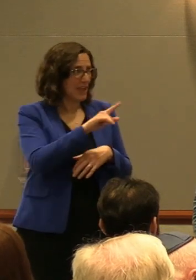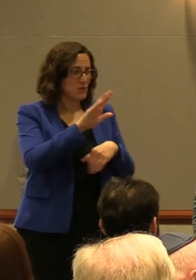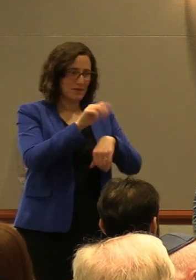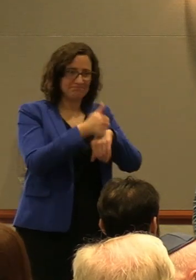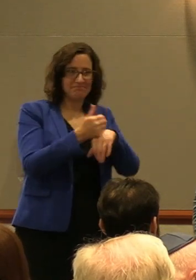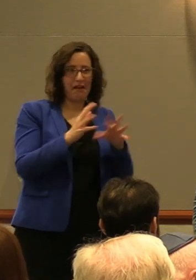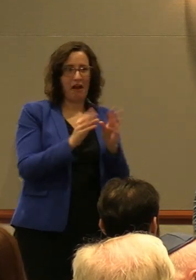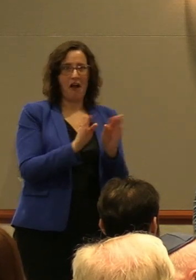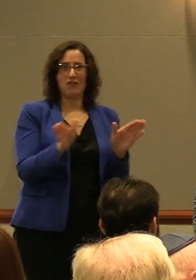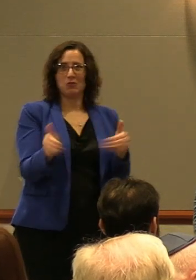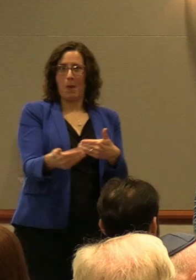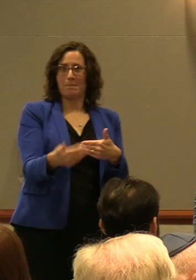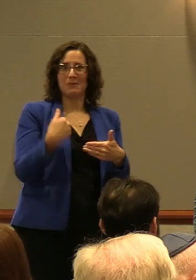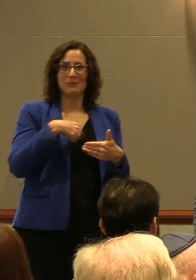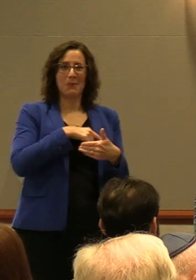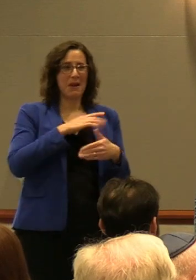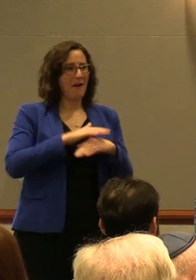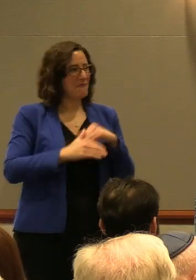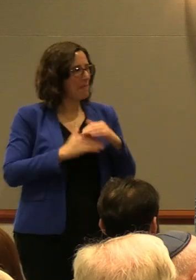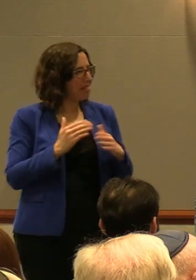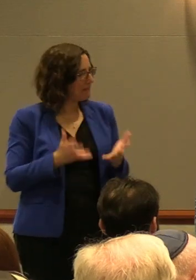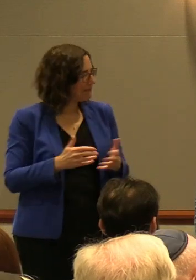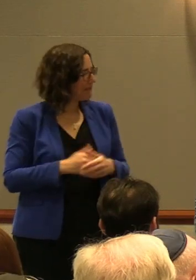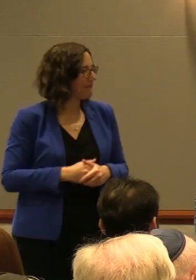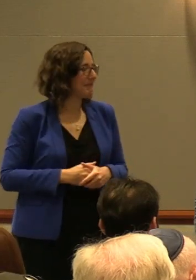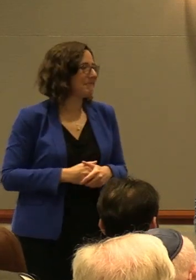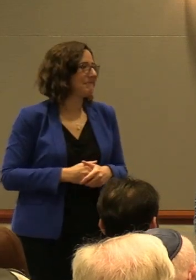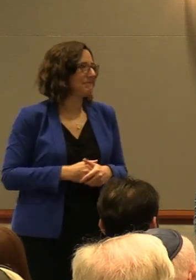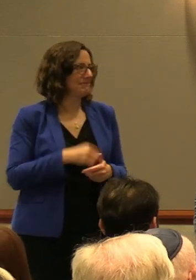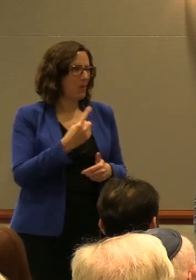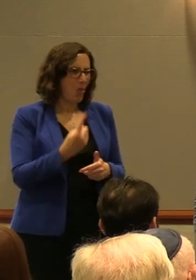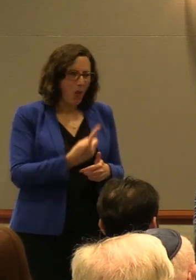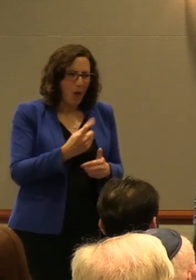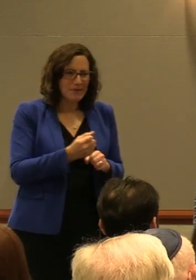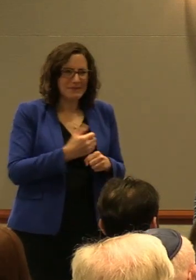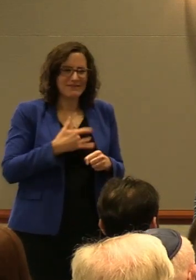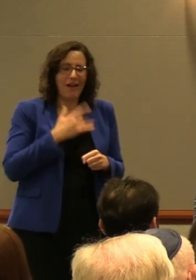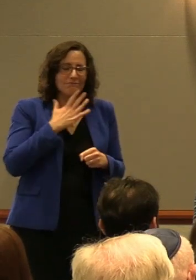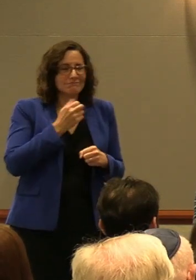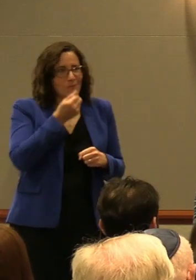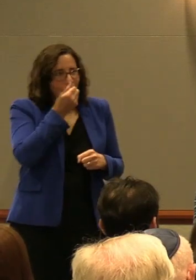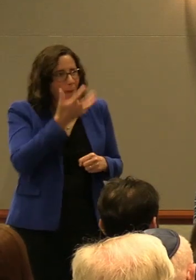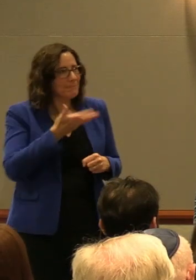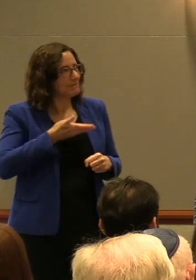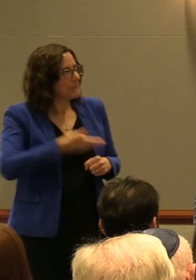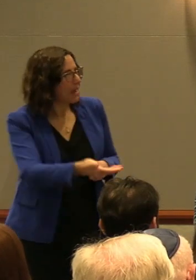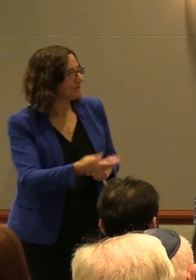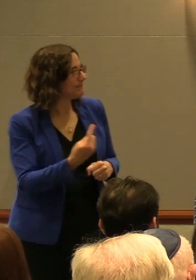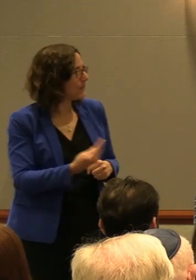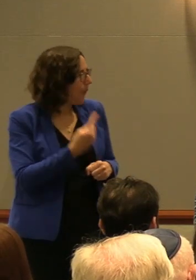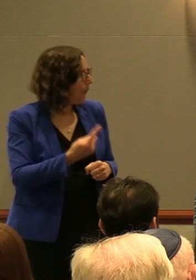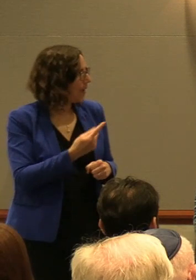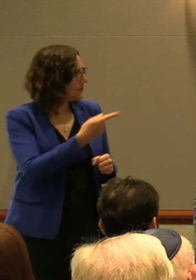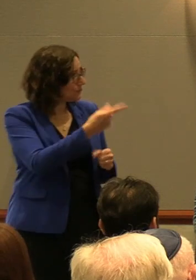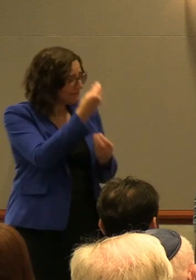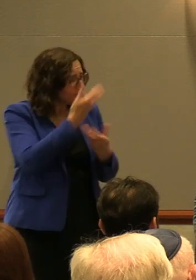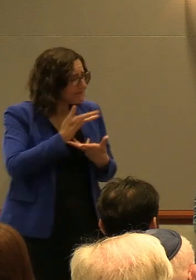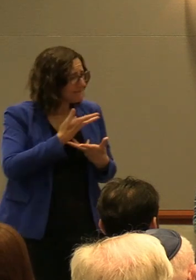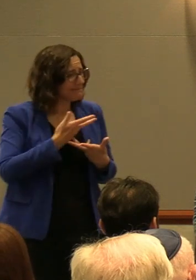for us so that we would be comfortable. You always made us feel warm and welcome. You always let us